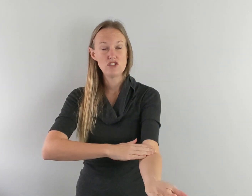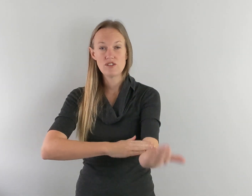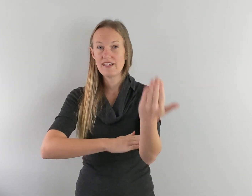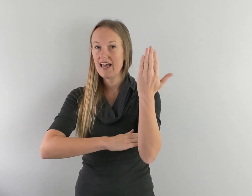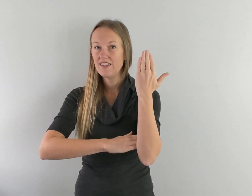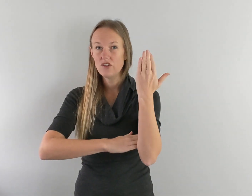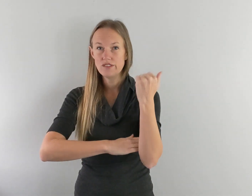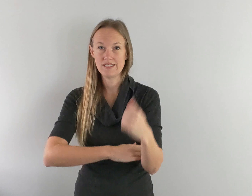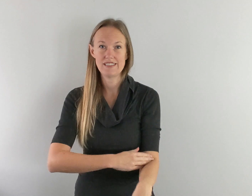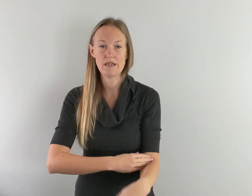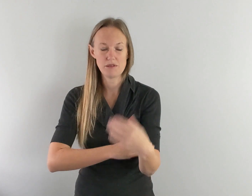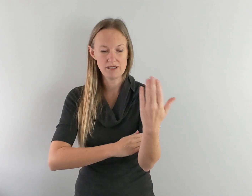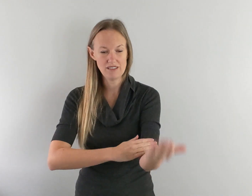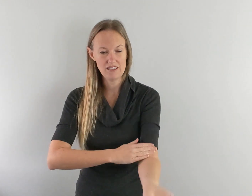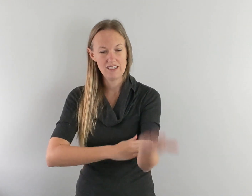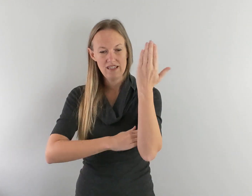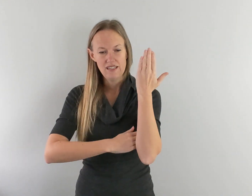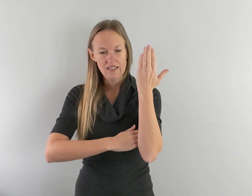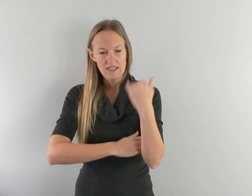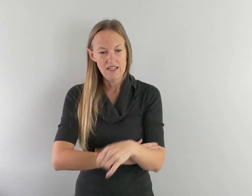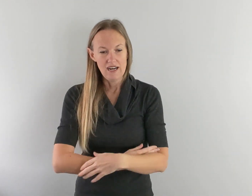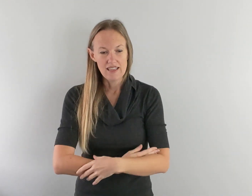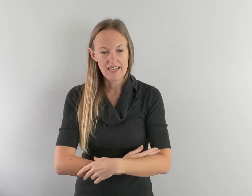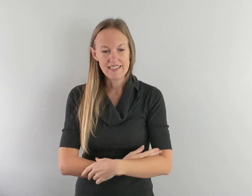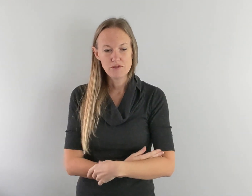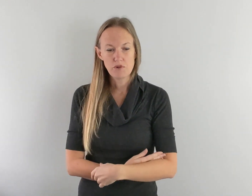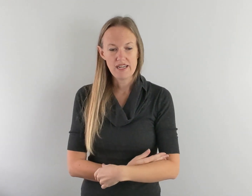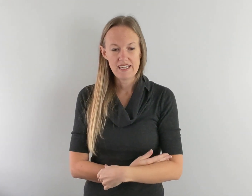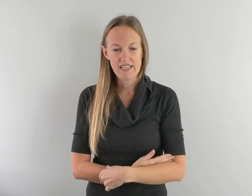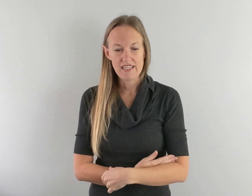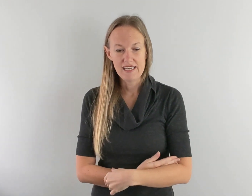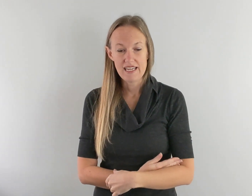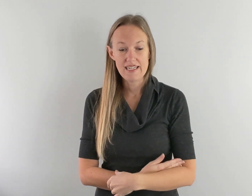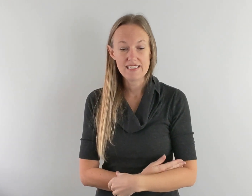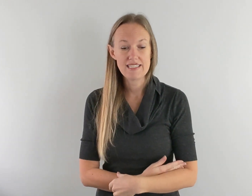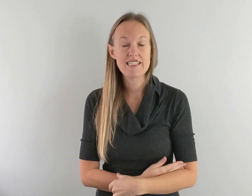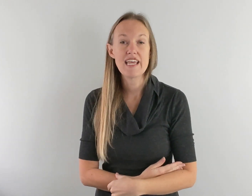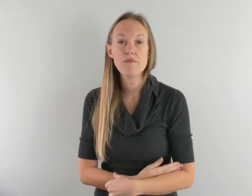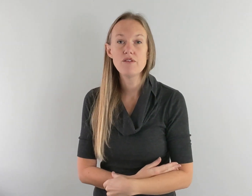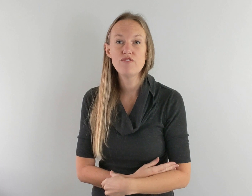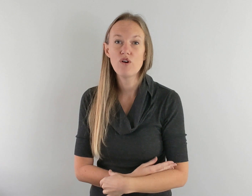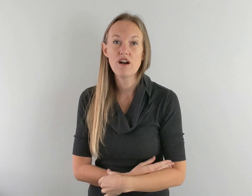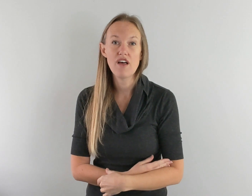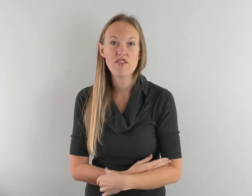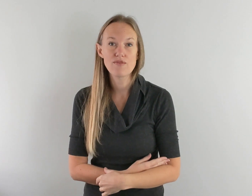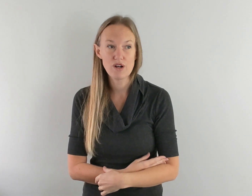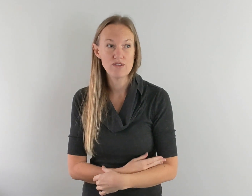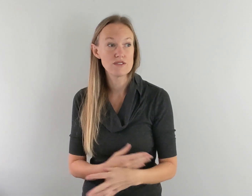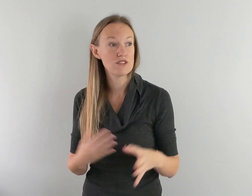So any of those is acceptable. Light is breaking in a stable for a throne. So